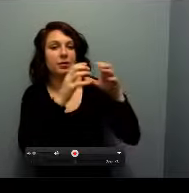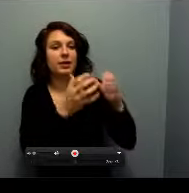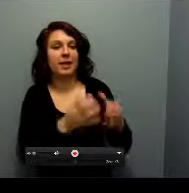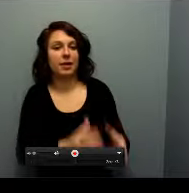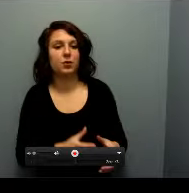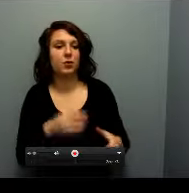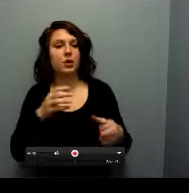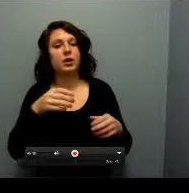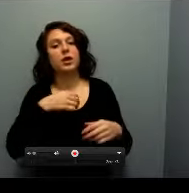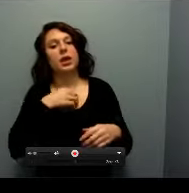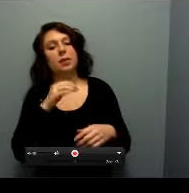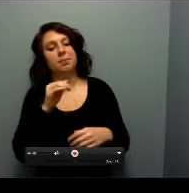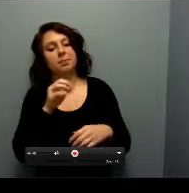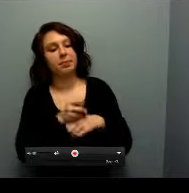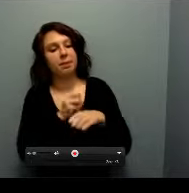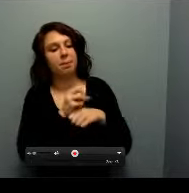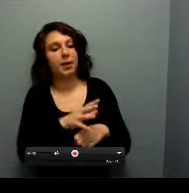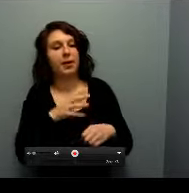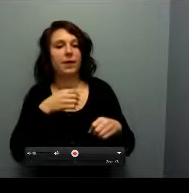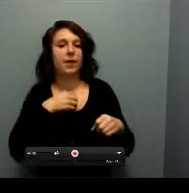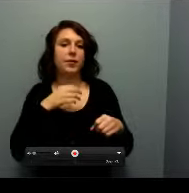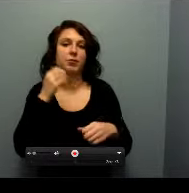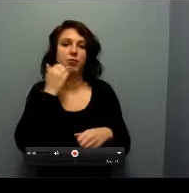of thing.